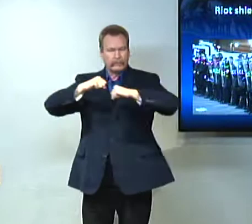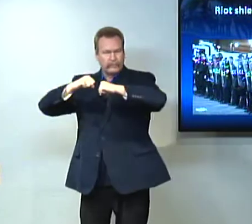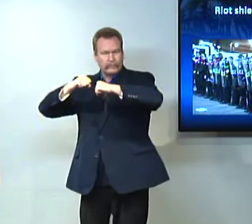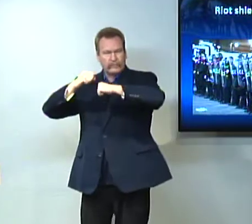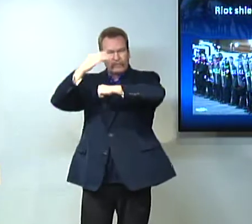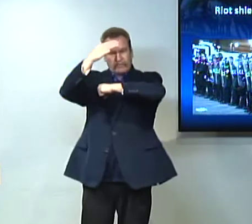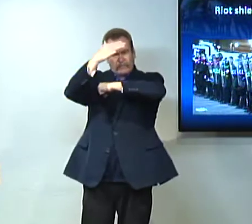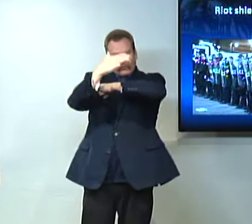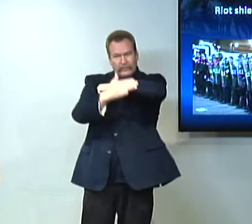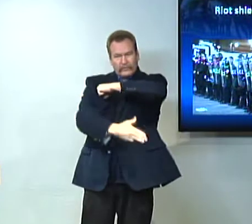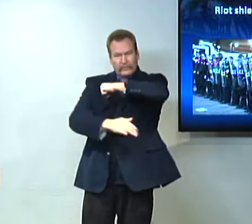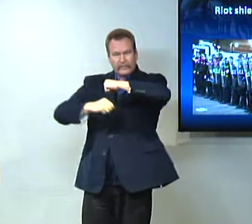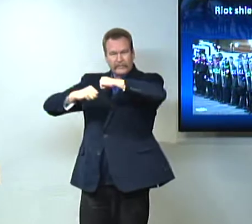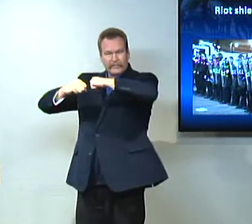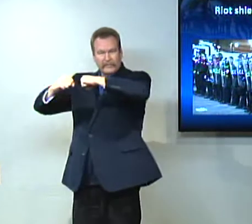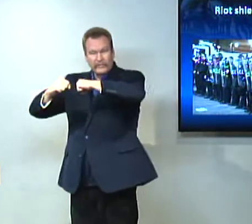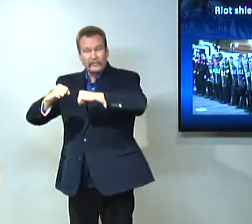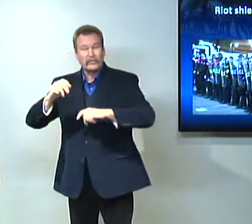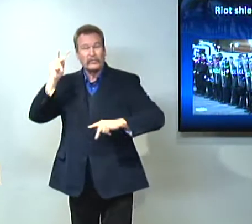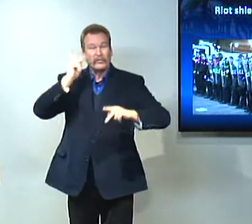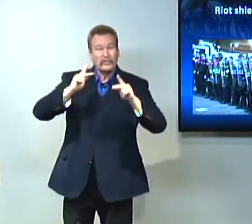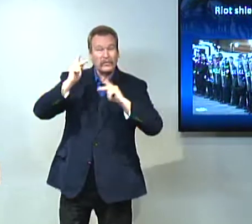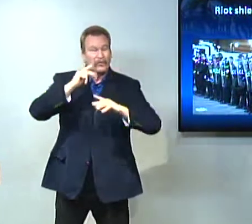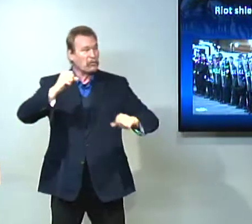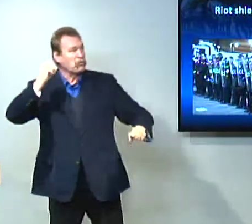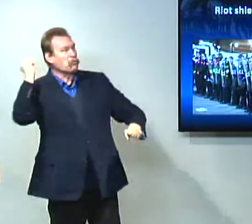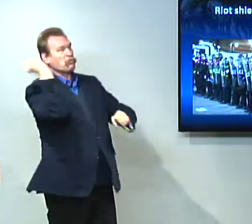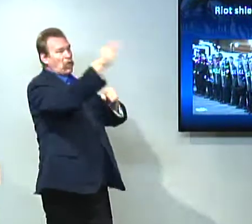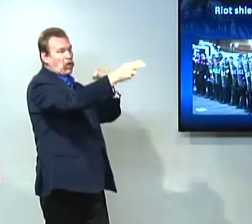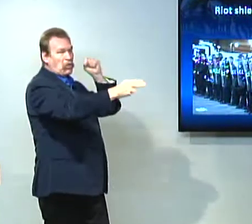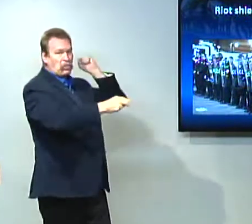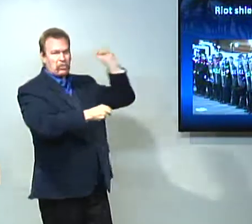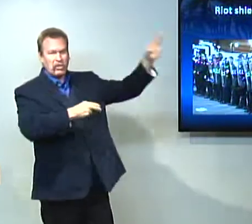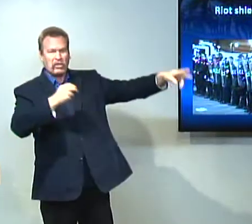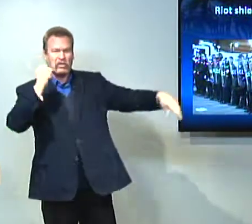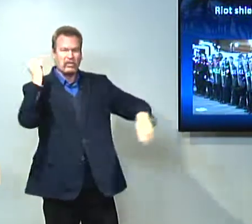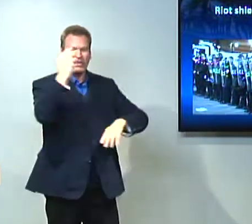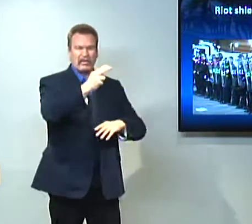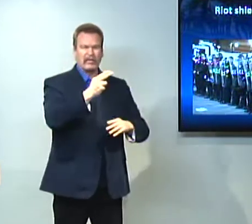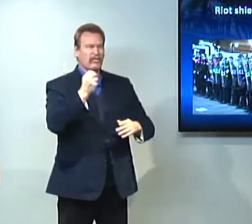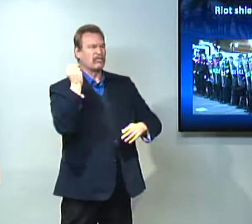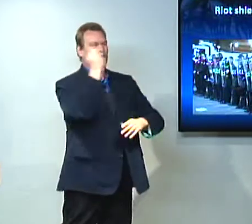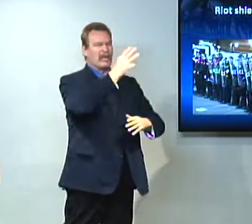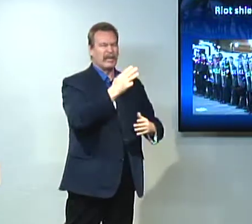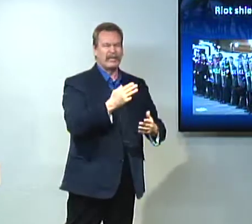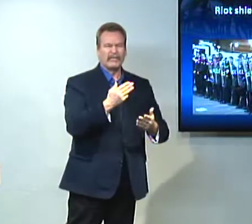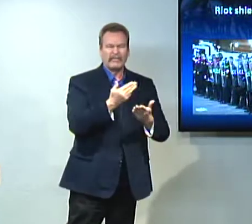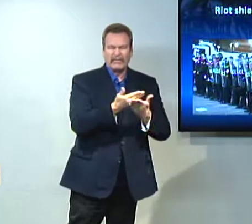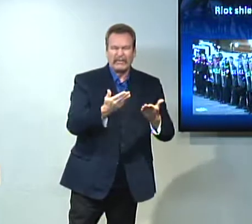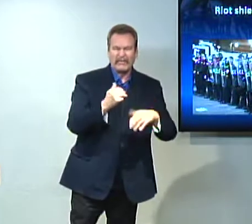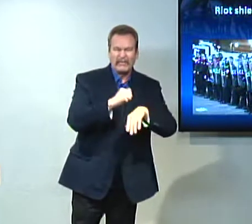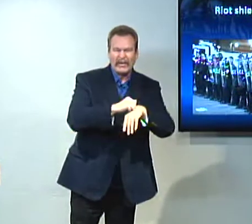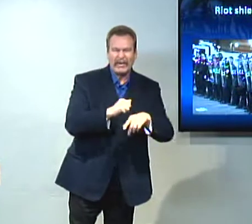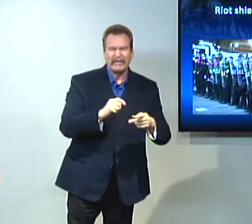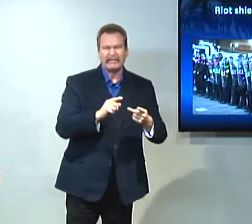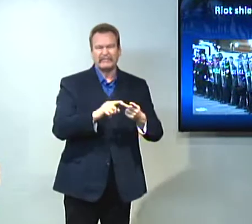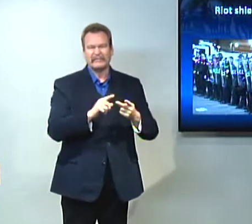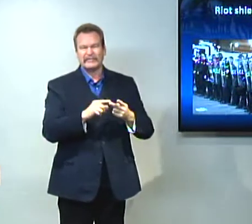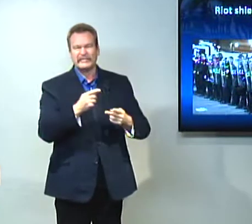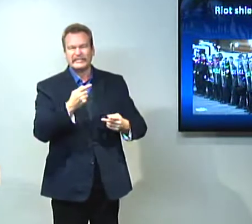police officers come and they create a barrier. They use shields so that if people throw things at the police, like